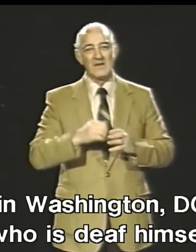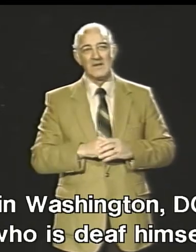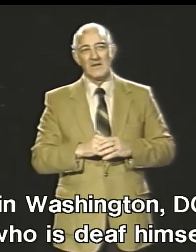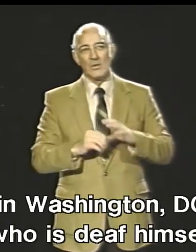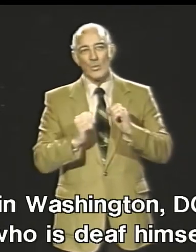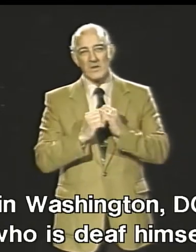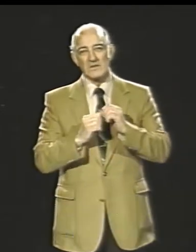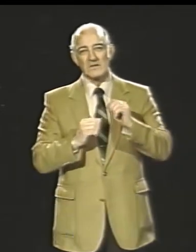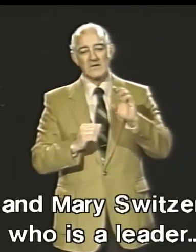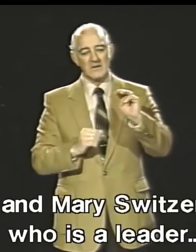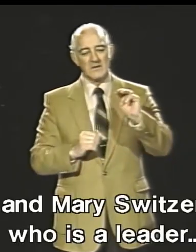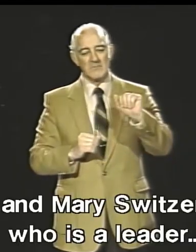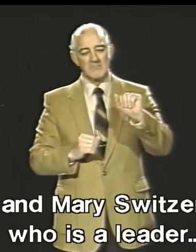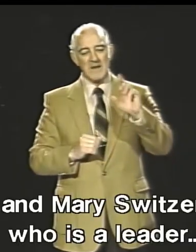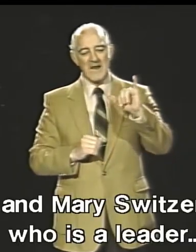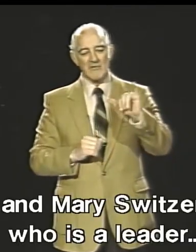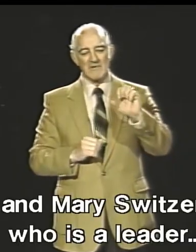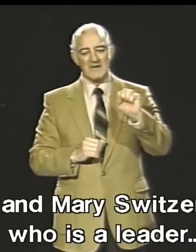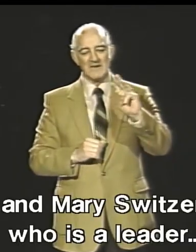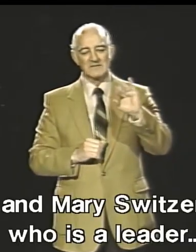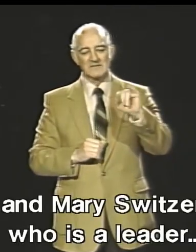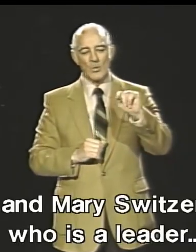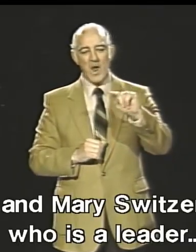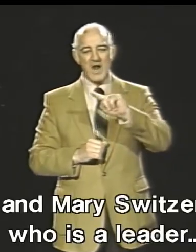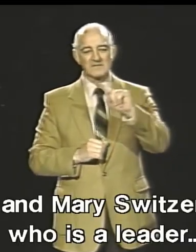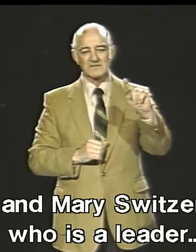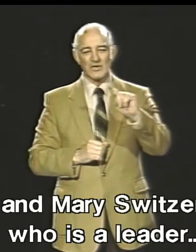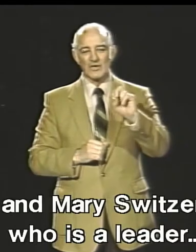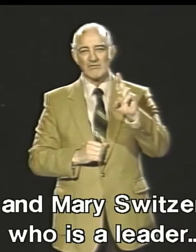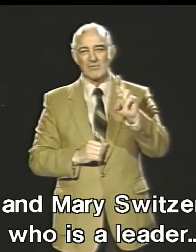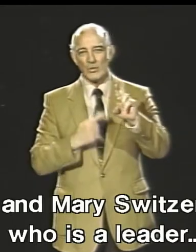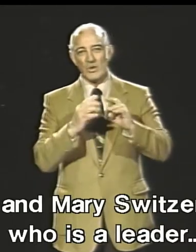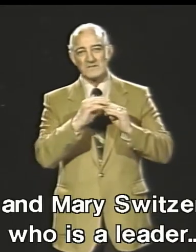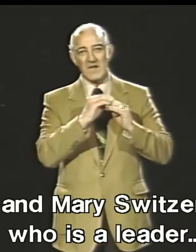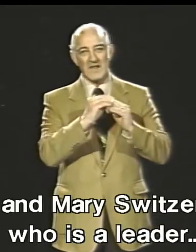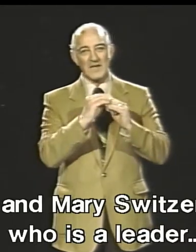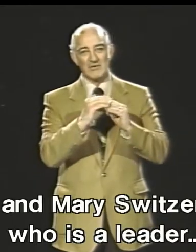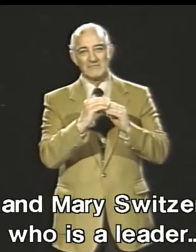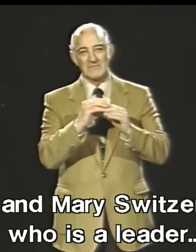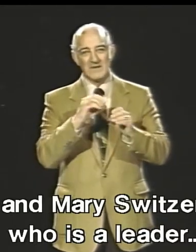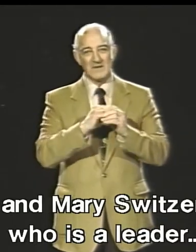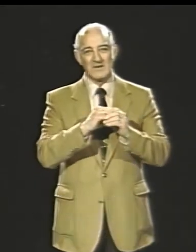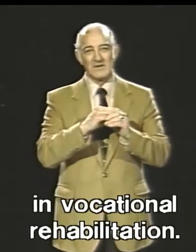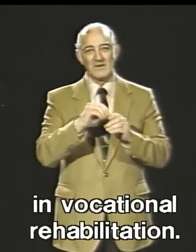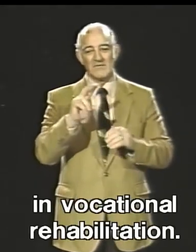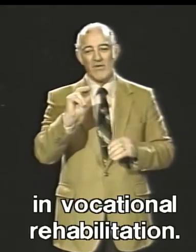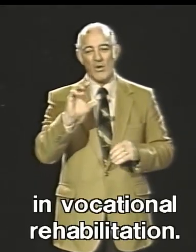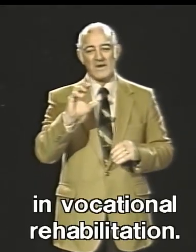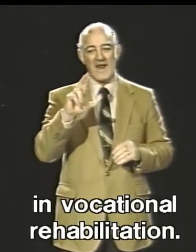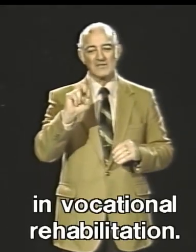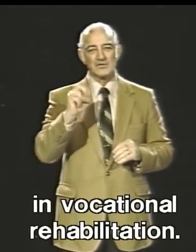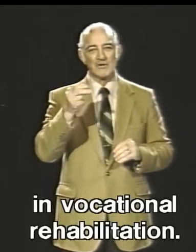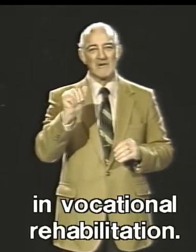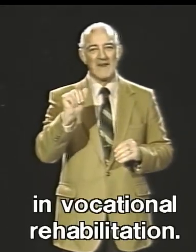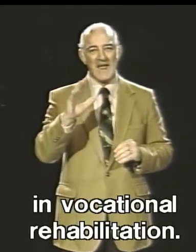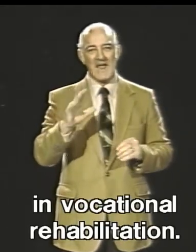himself, and with Mary Schweitzer, who was a leader in